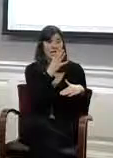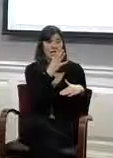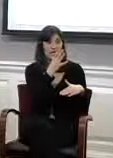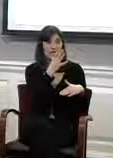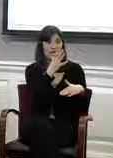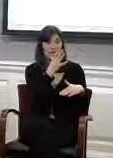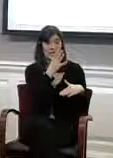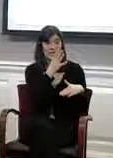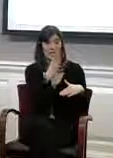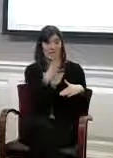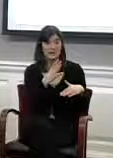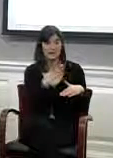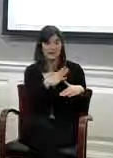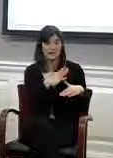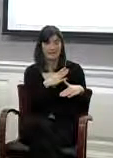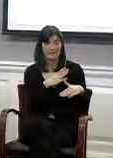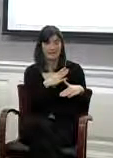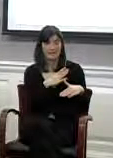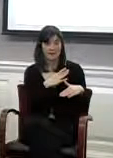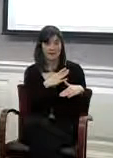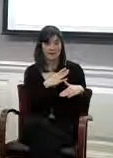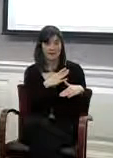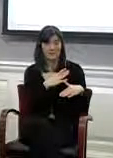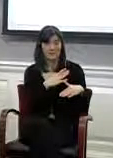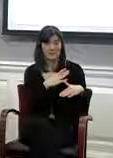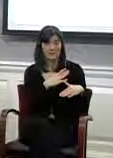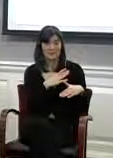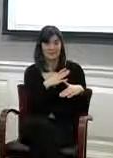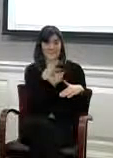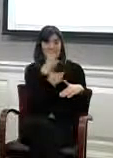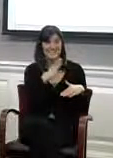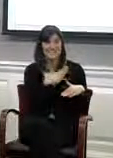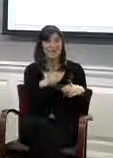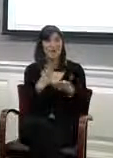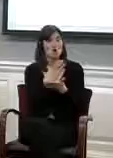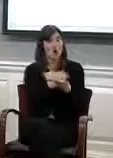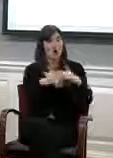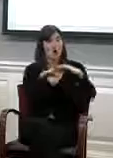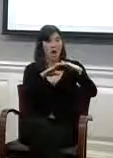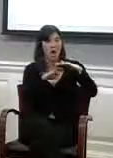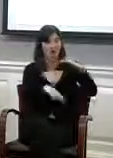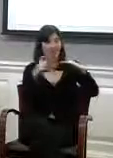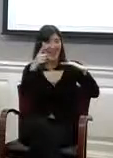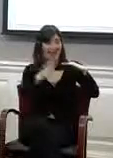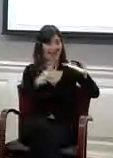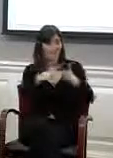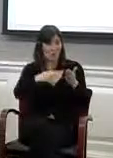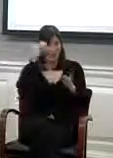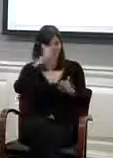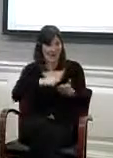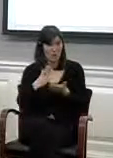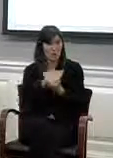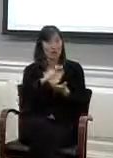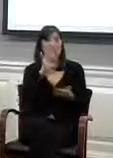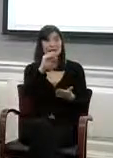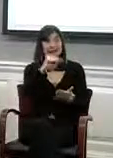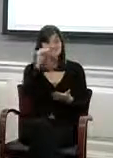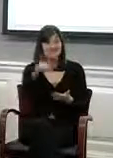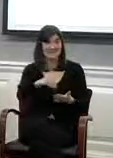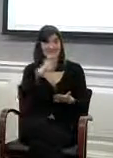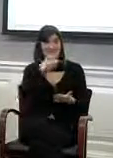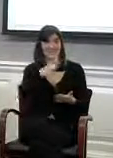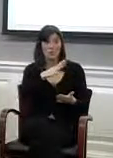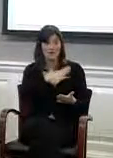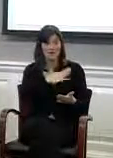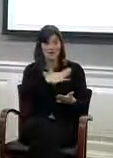than 90% of all property in Turkey is owned by men. The literacy rate for women in rural areas can be as low as